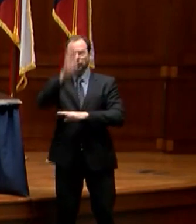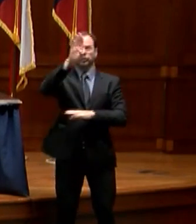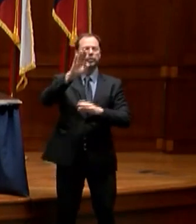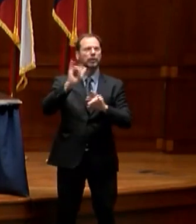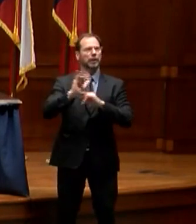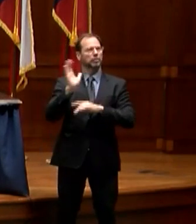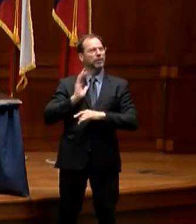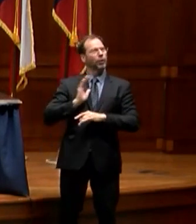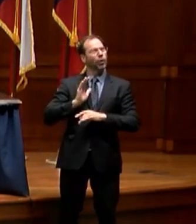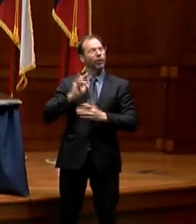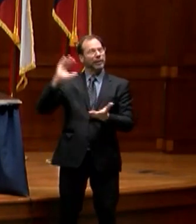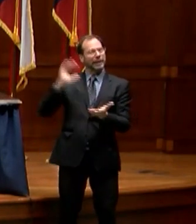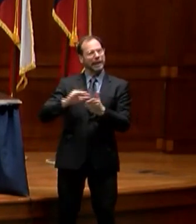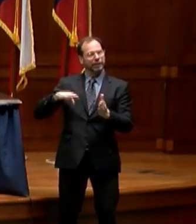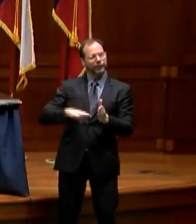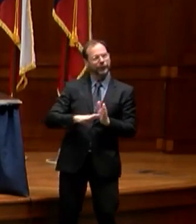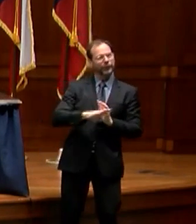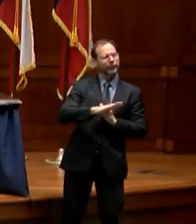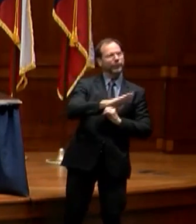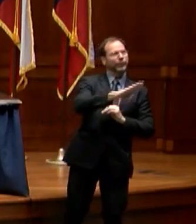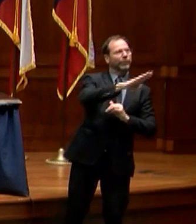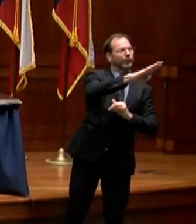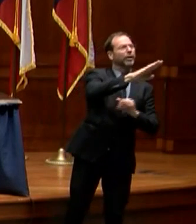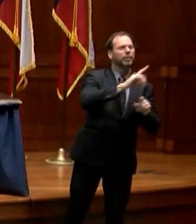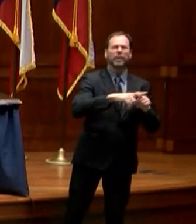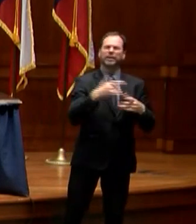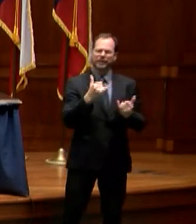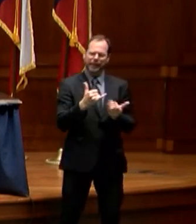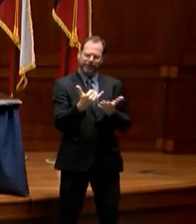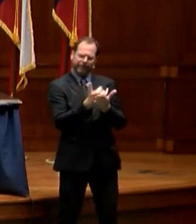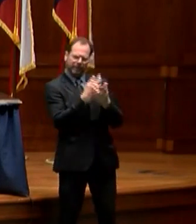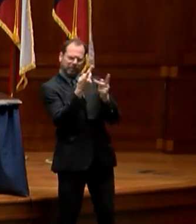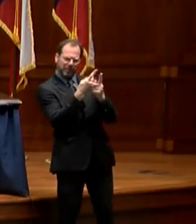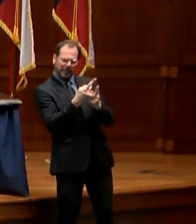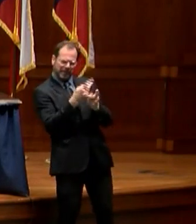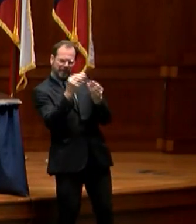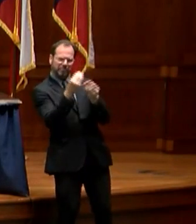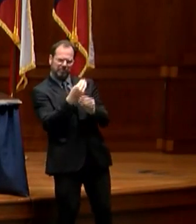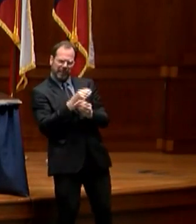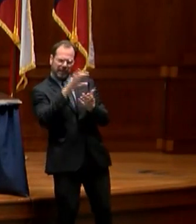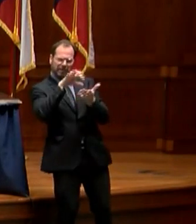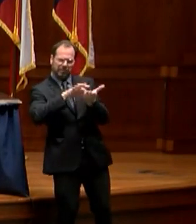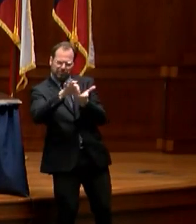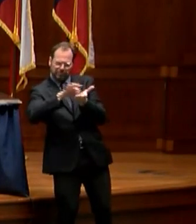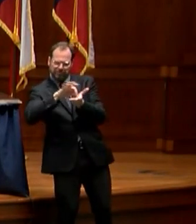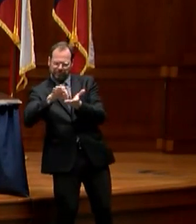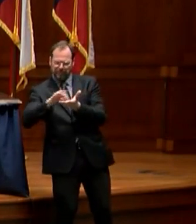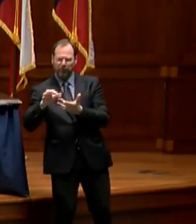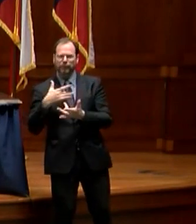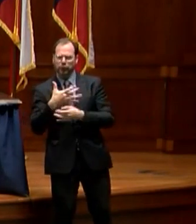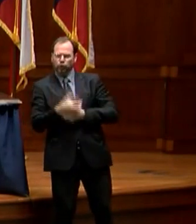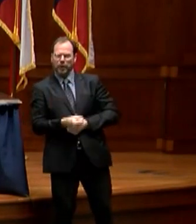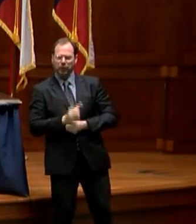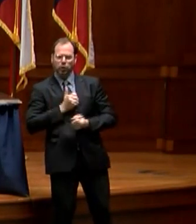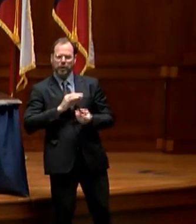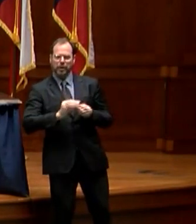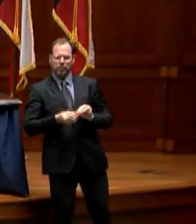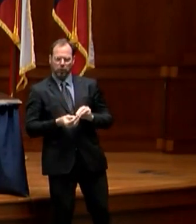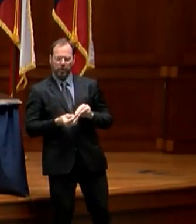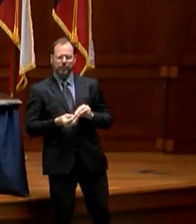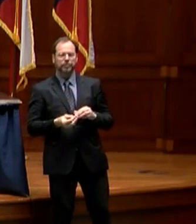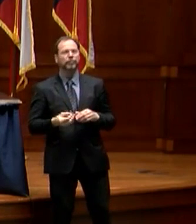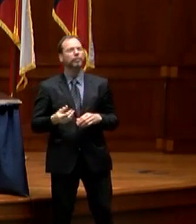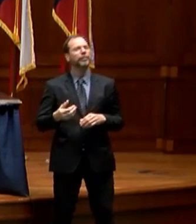as we had been before, but we really want to gather more data so that we're confident in the trends. I don't think anybody wants us